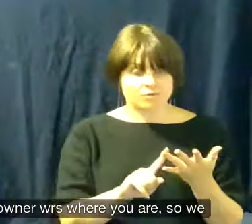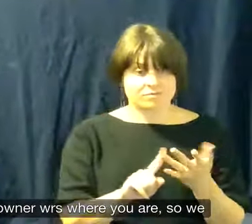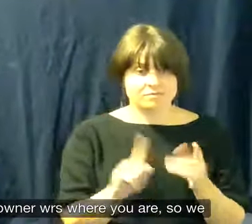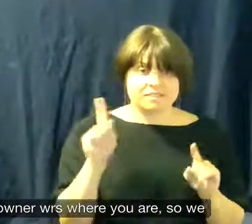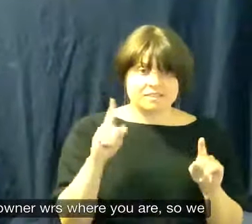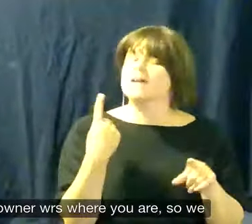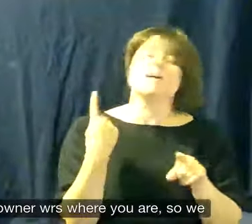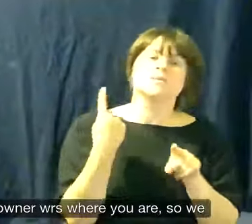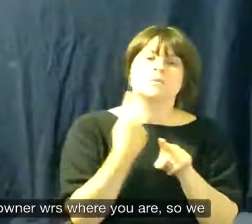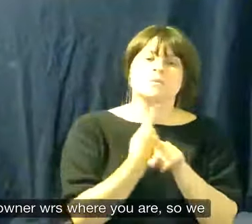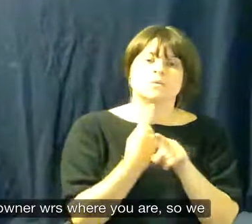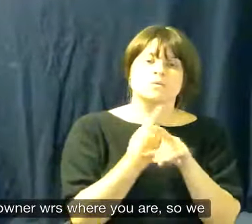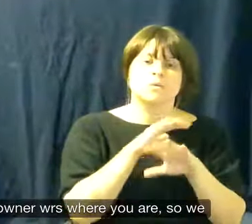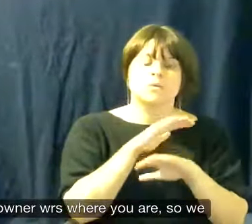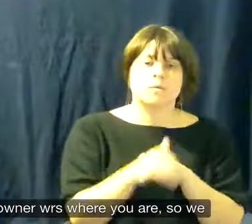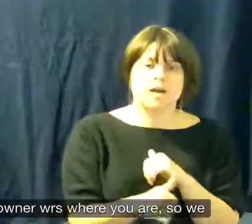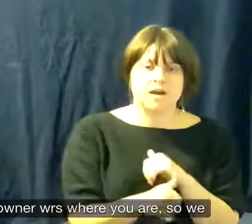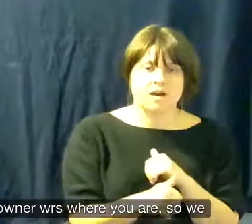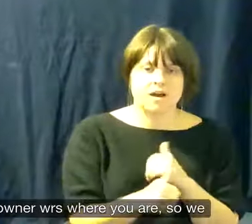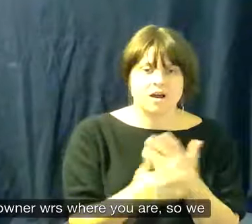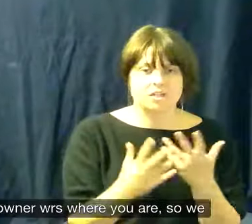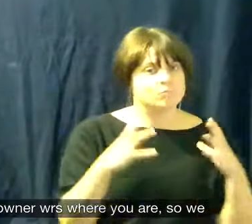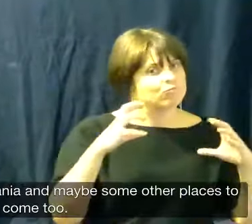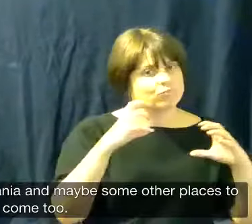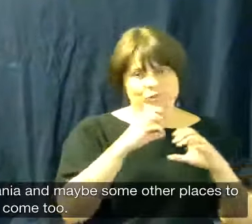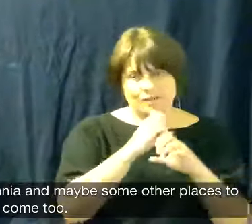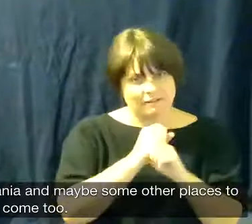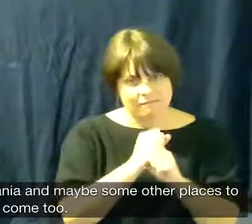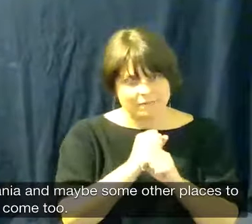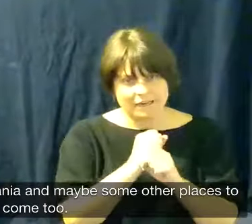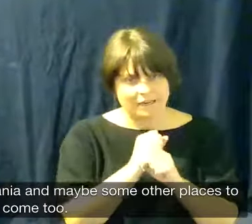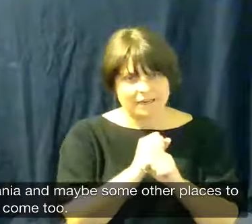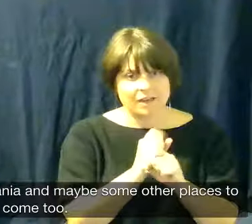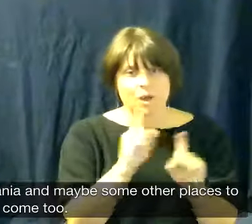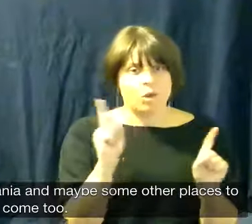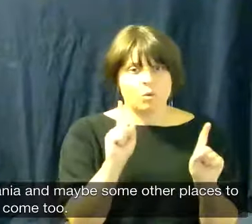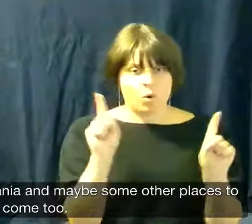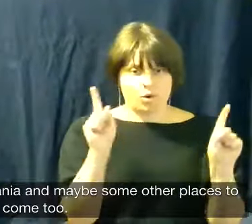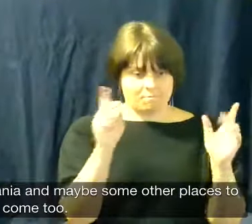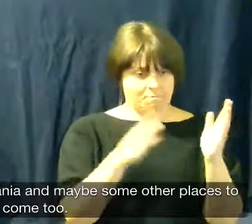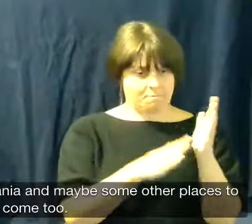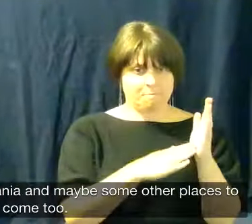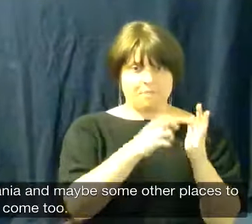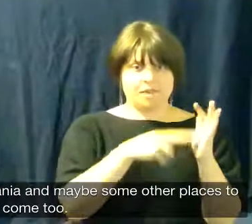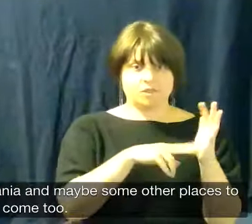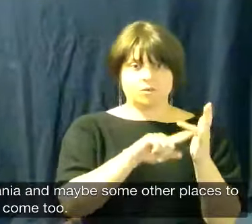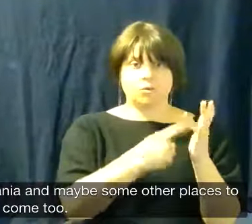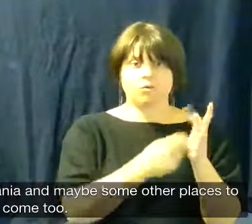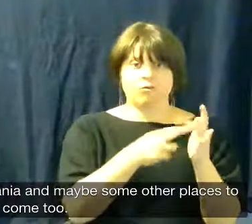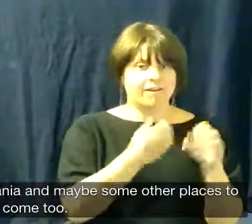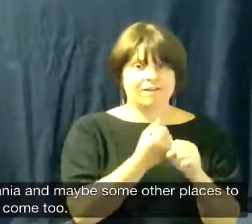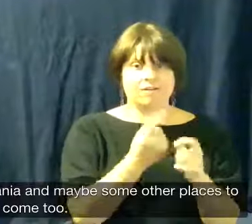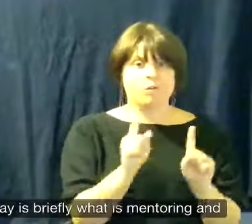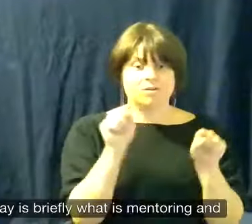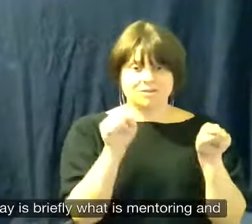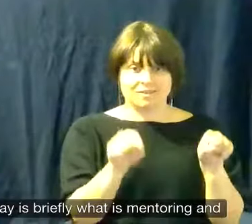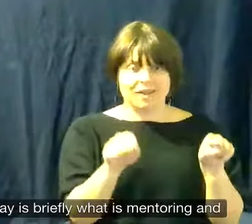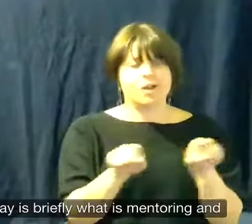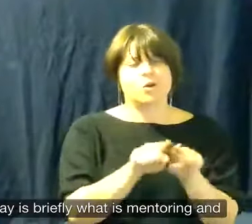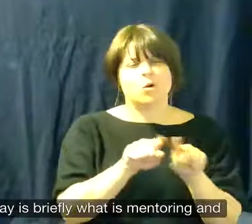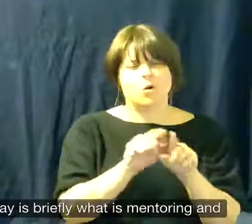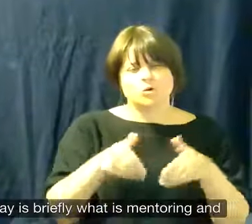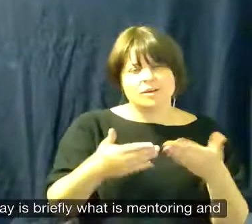cover today is just very briefly what is mentoring and a bit of a background to this project, how